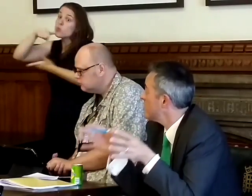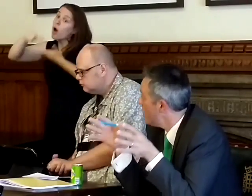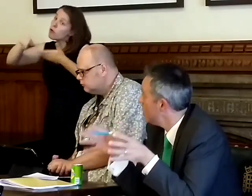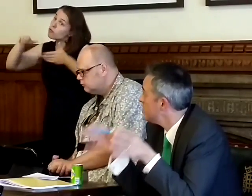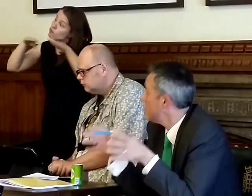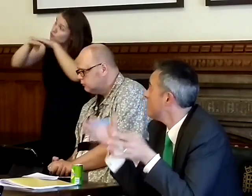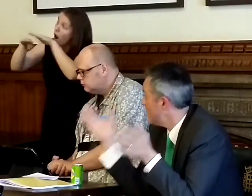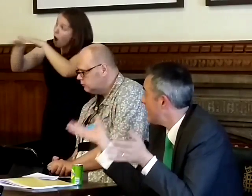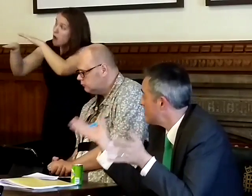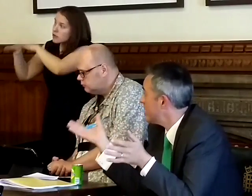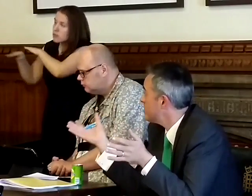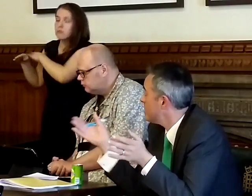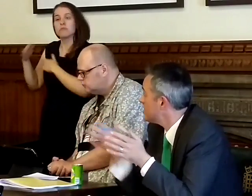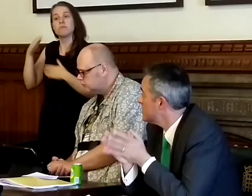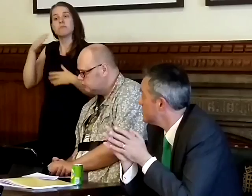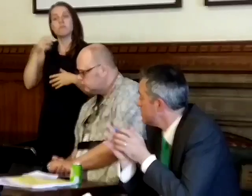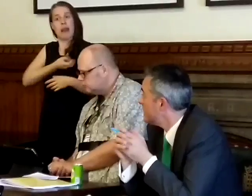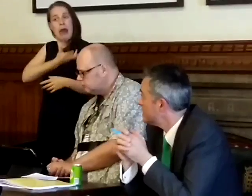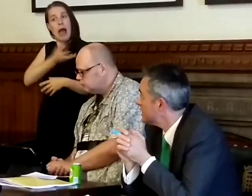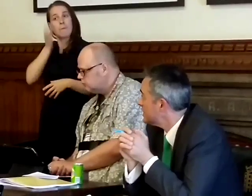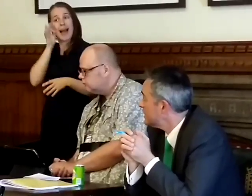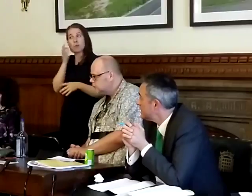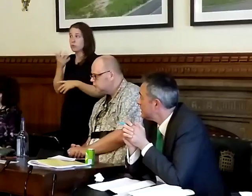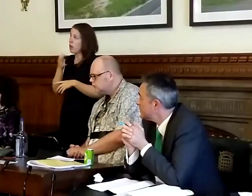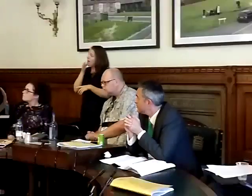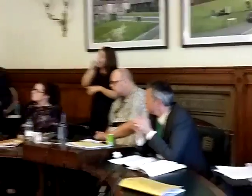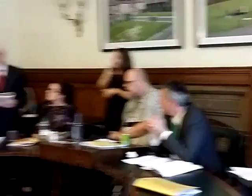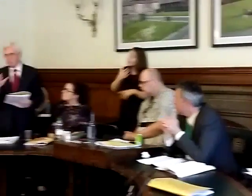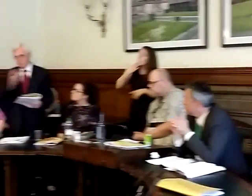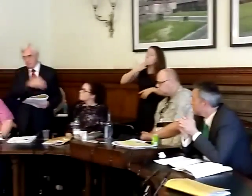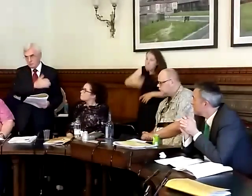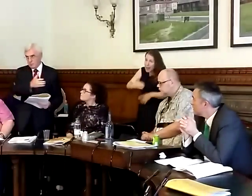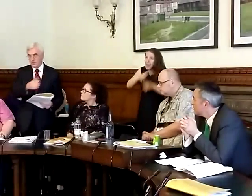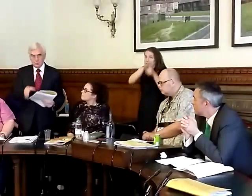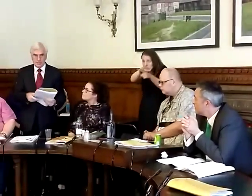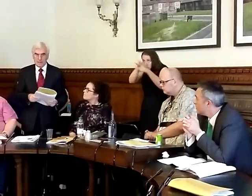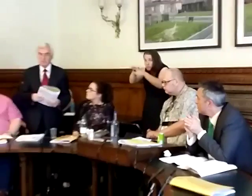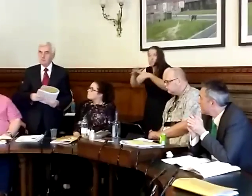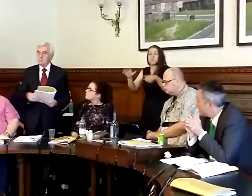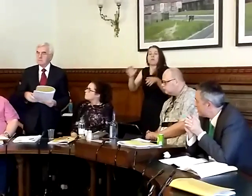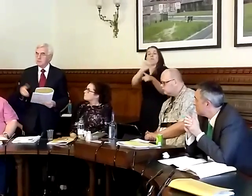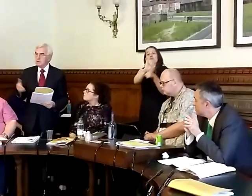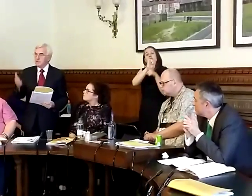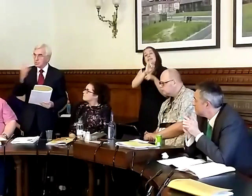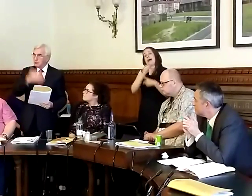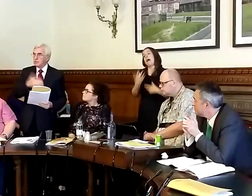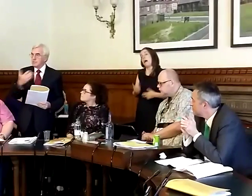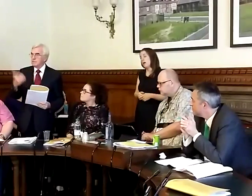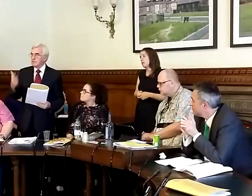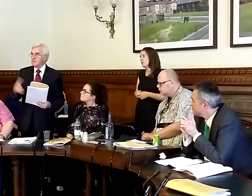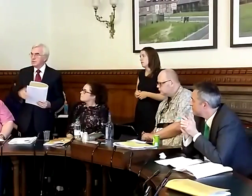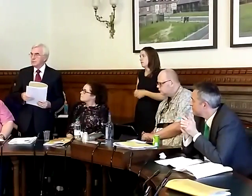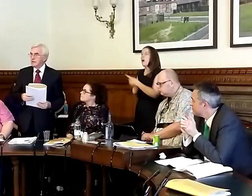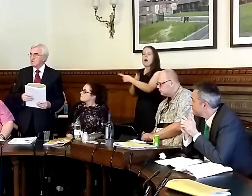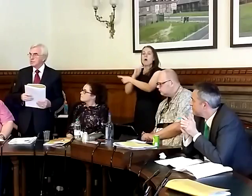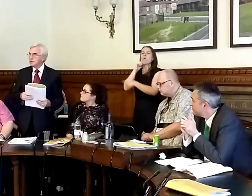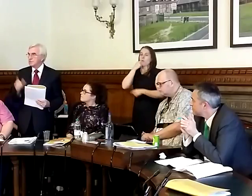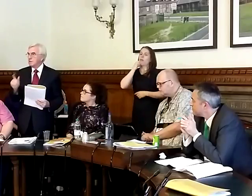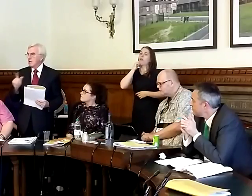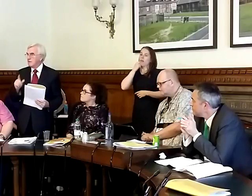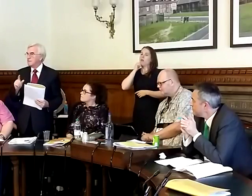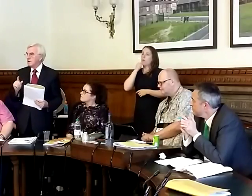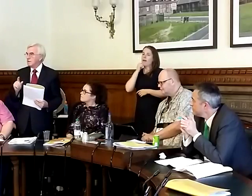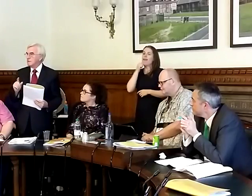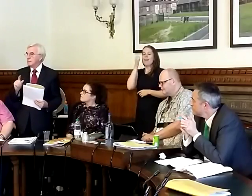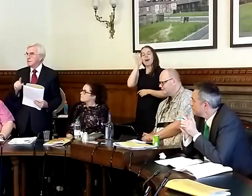Labour-run councils and urge them, as Shadow Chancellor, to do that? We'll do that. Thank you. But we'll be talking to individual